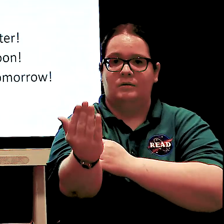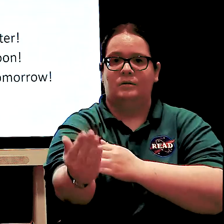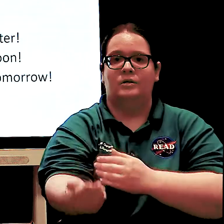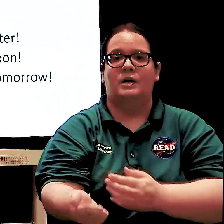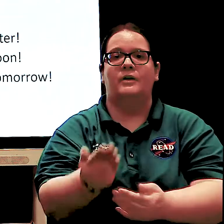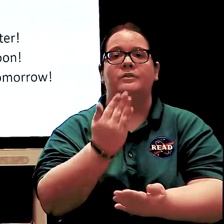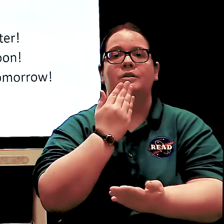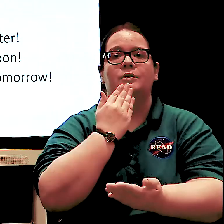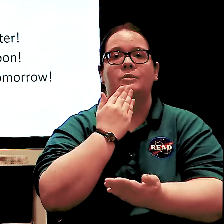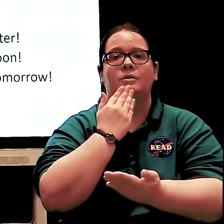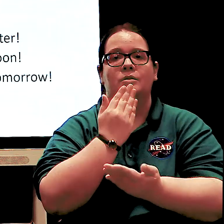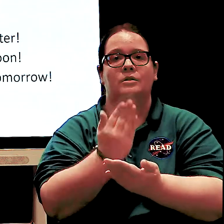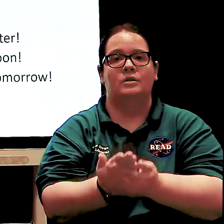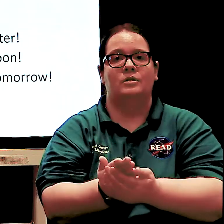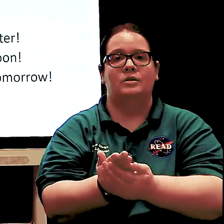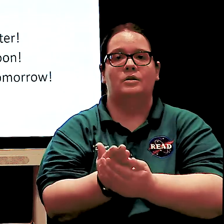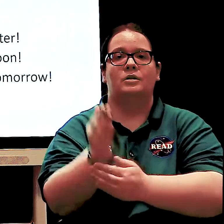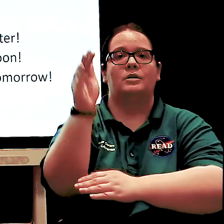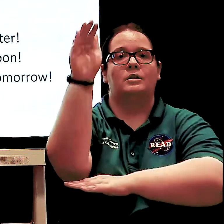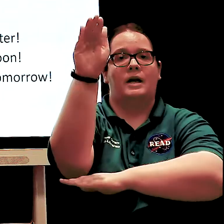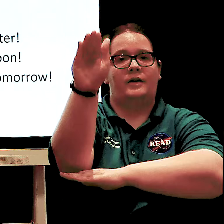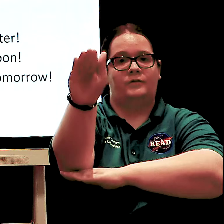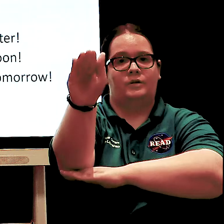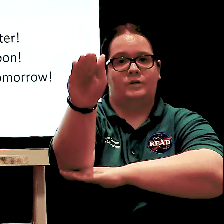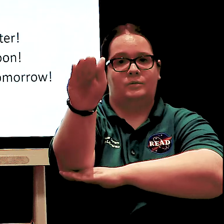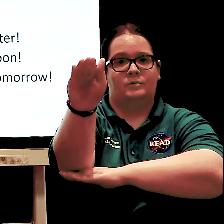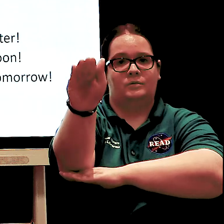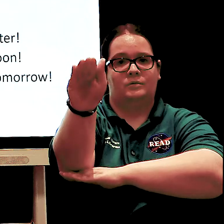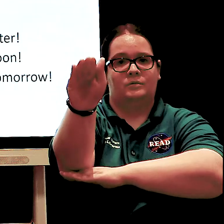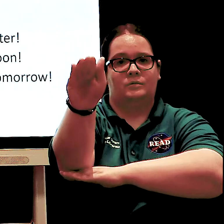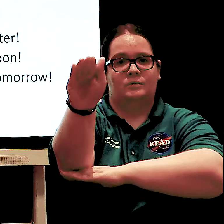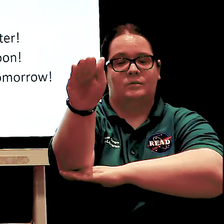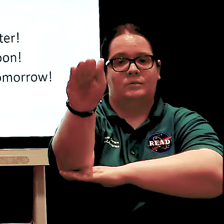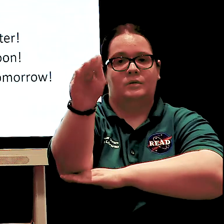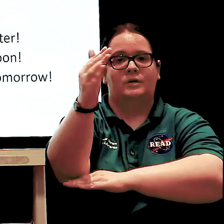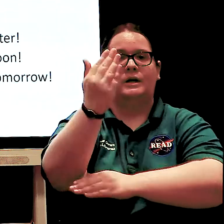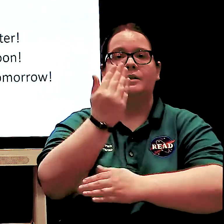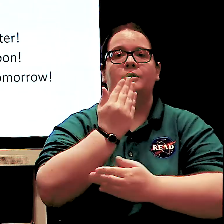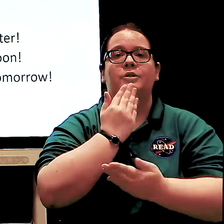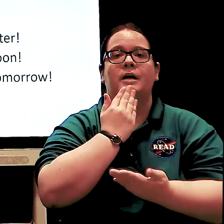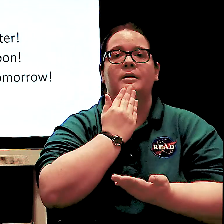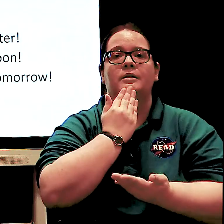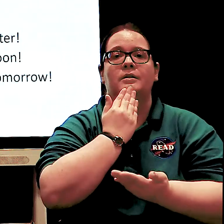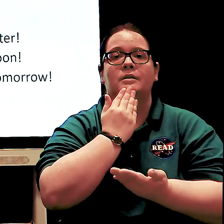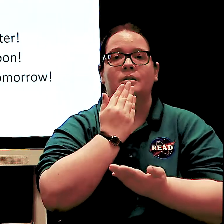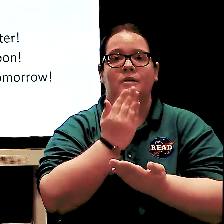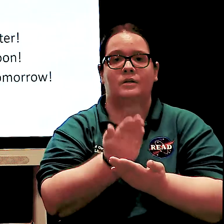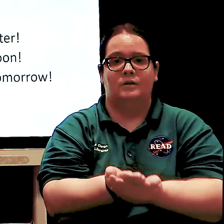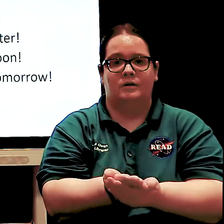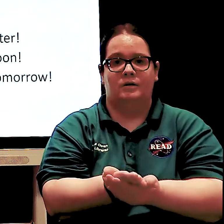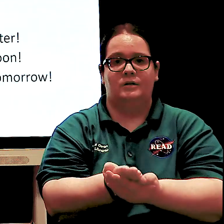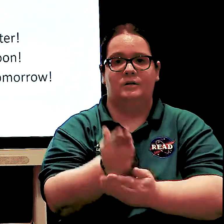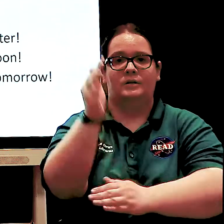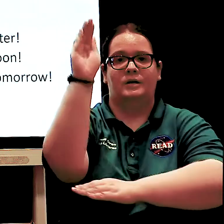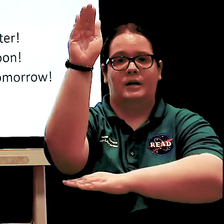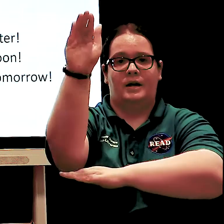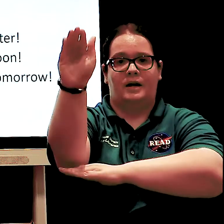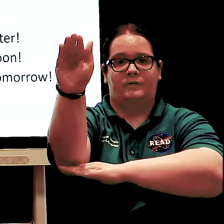good afternoon, good afternoon. All right, you try. Good